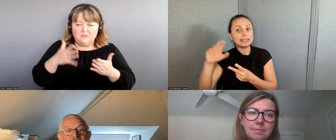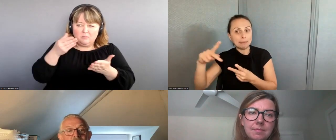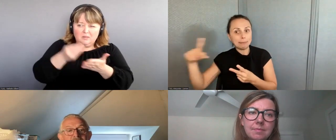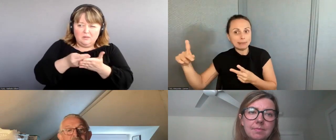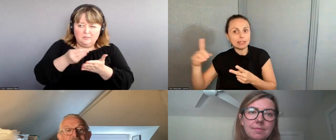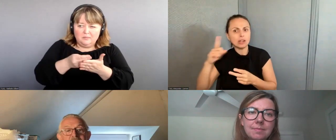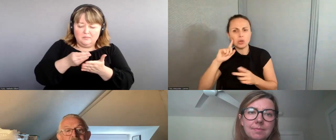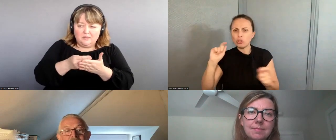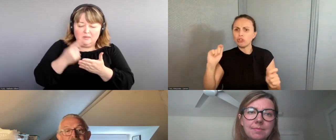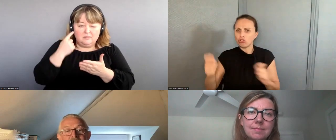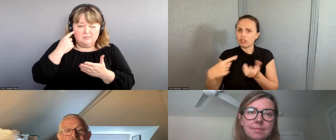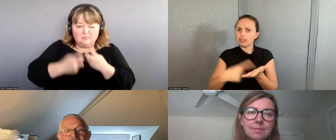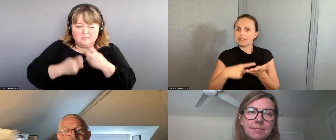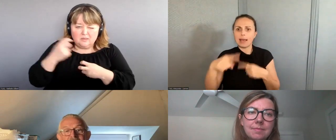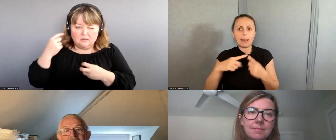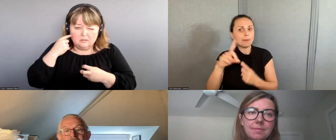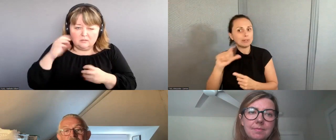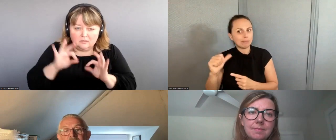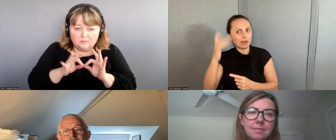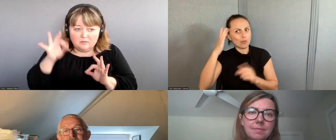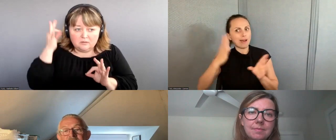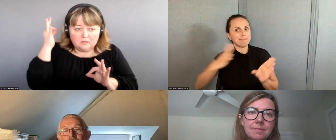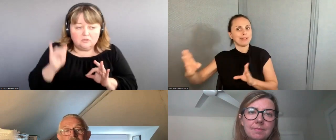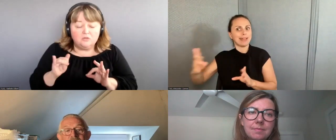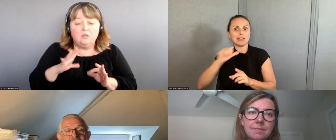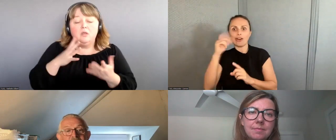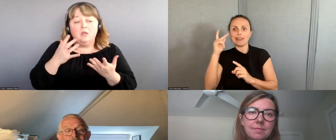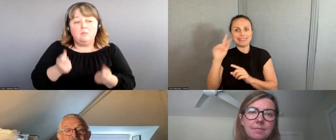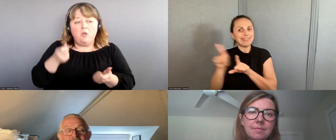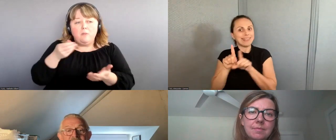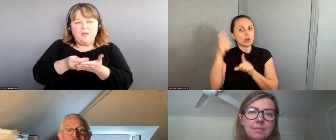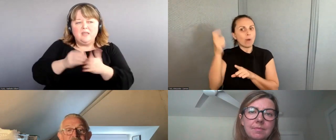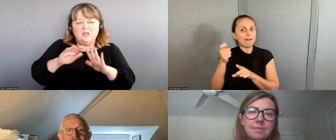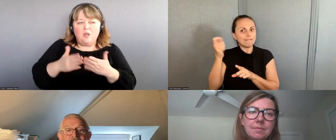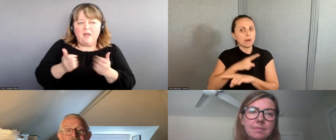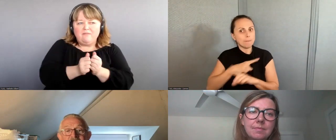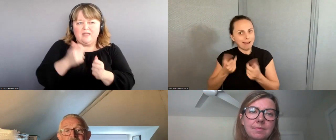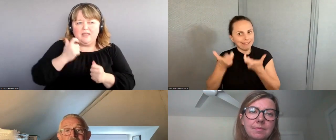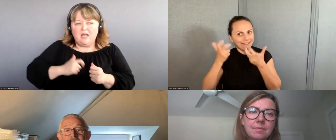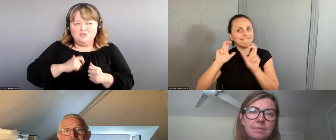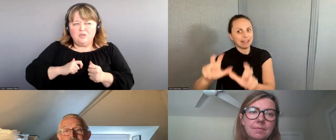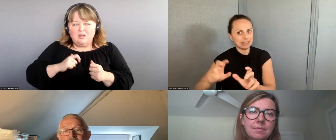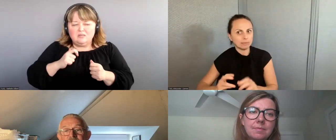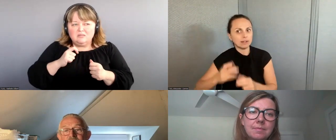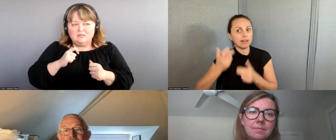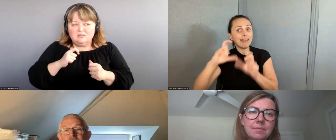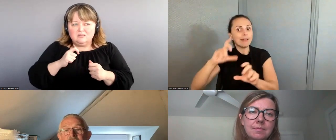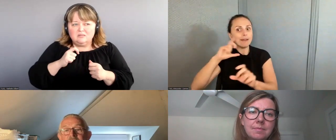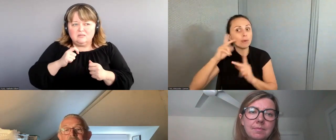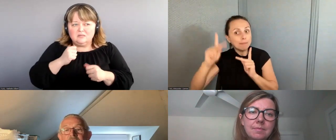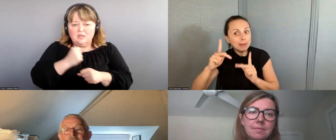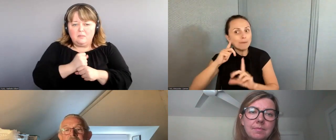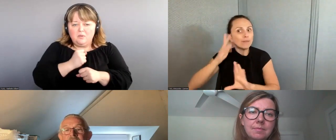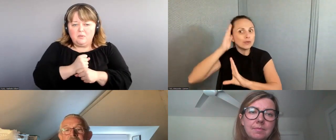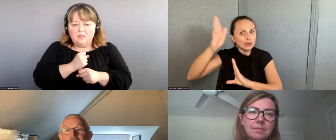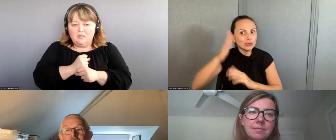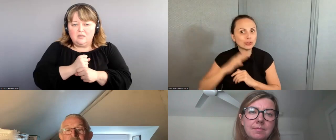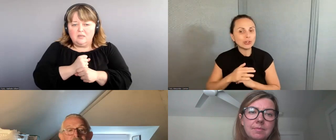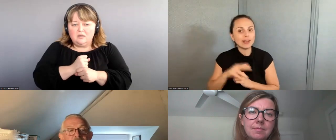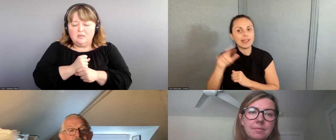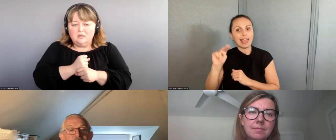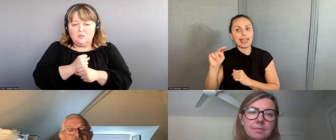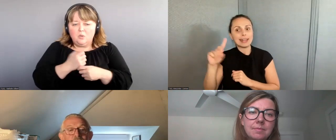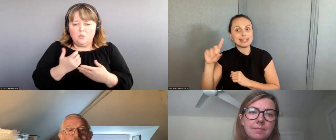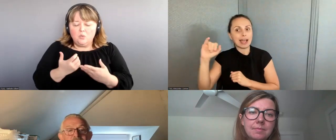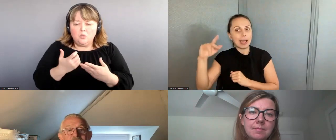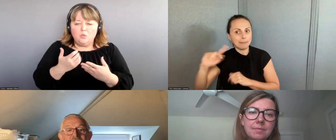discourse surrounding disabilities because the plan will not be seen as welfare, but investment in people for the future. The NDIP